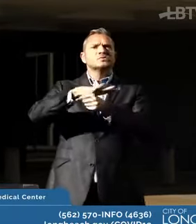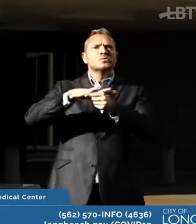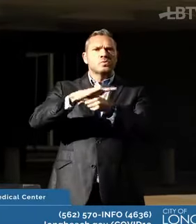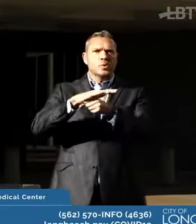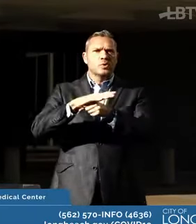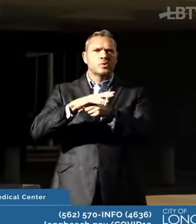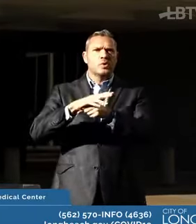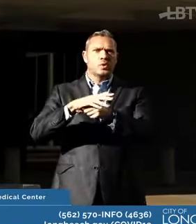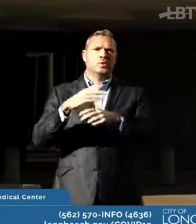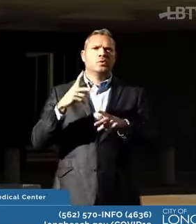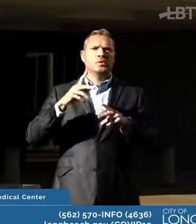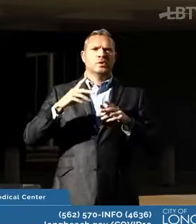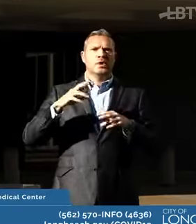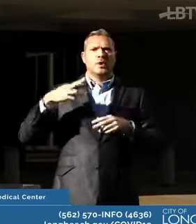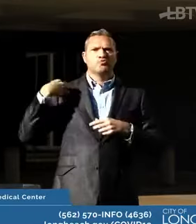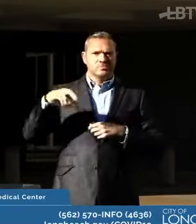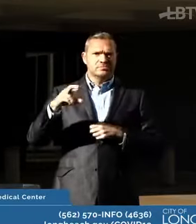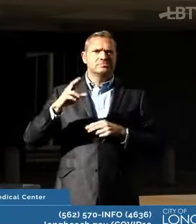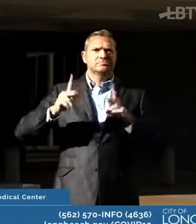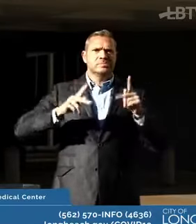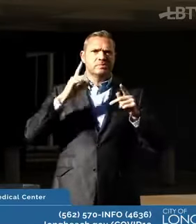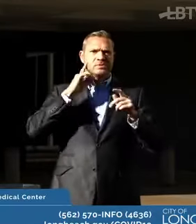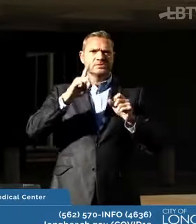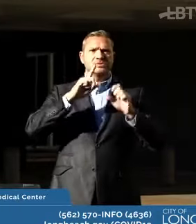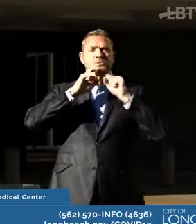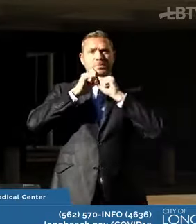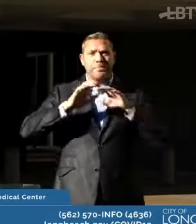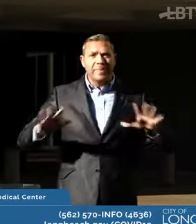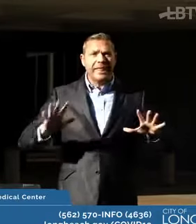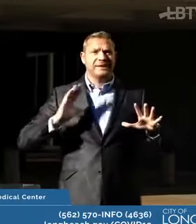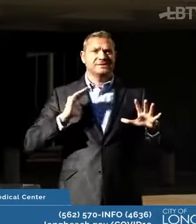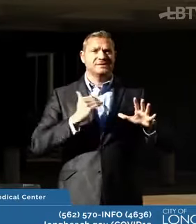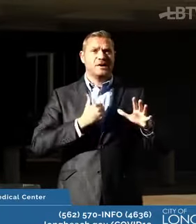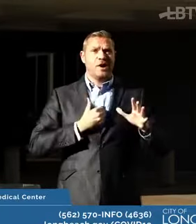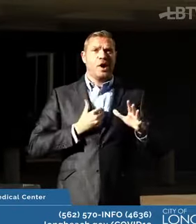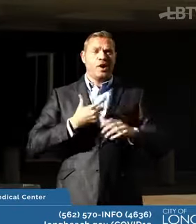to vaccinate our employees and our physicians.